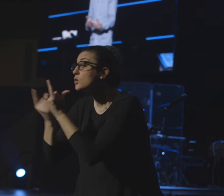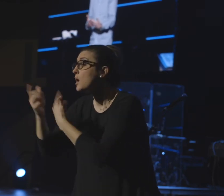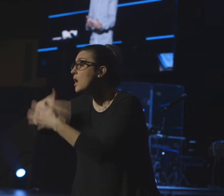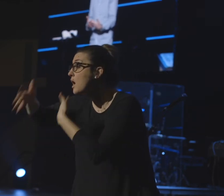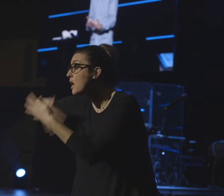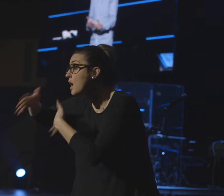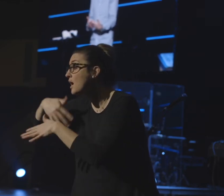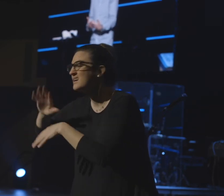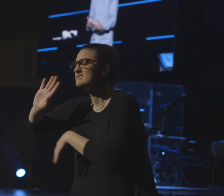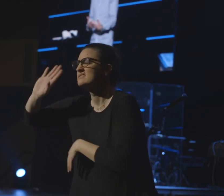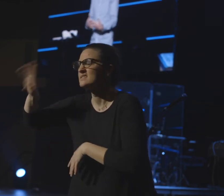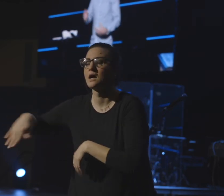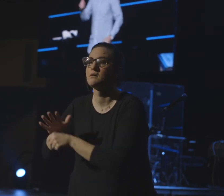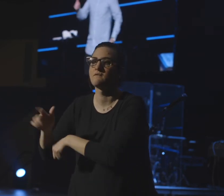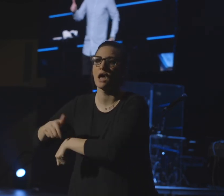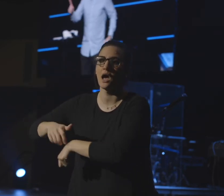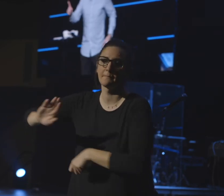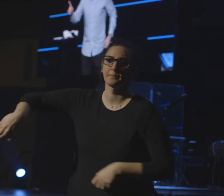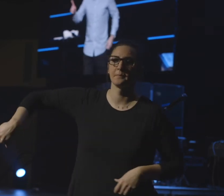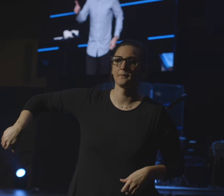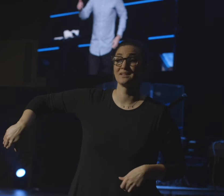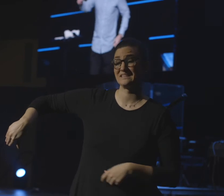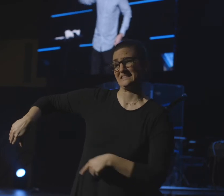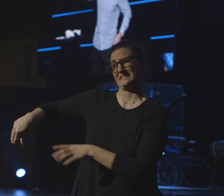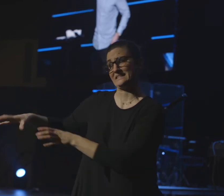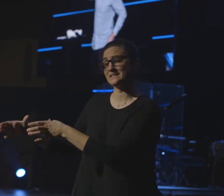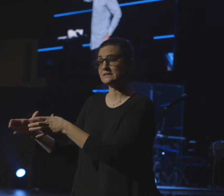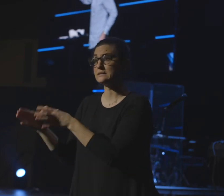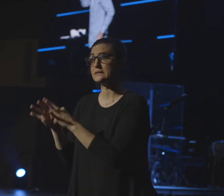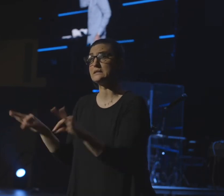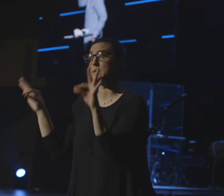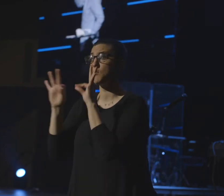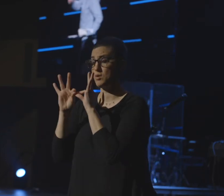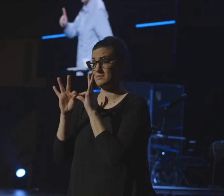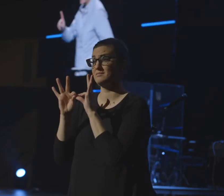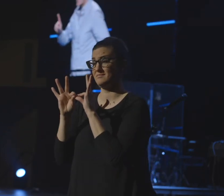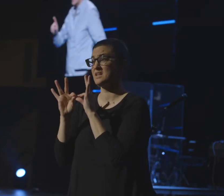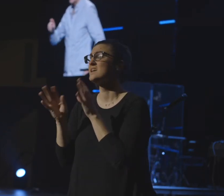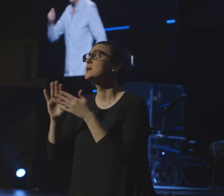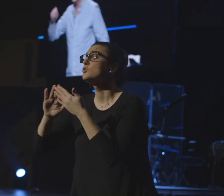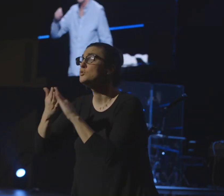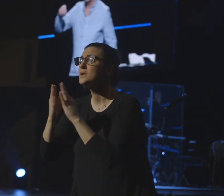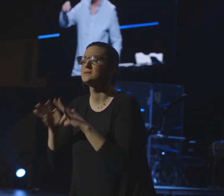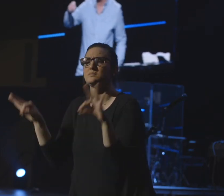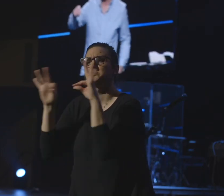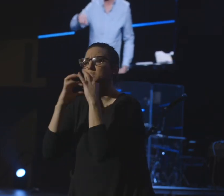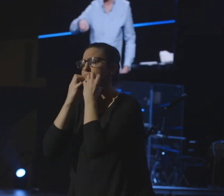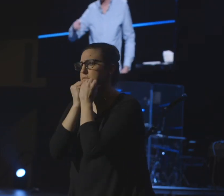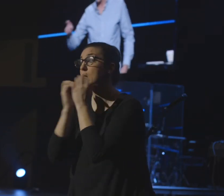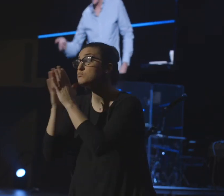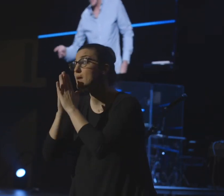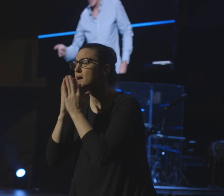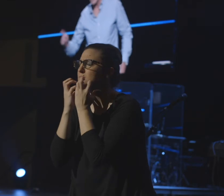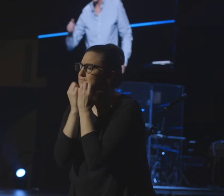But let me tell you why community is so important. Why prayer is so important, praying for other people. I'll tell you why community and prayer is so important. Because many of us, either